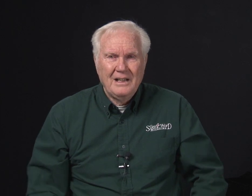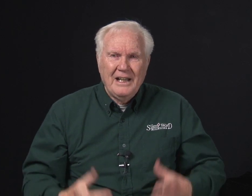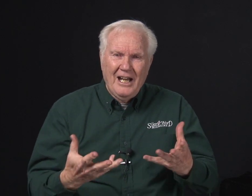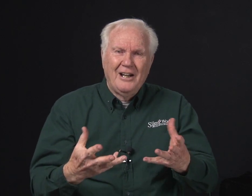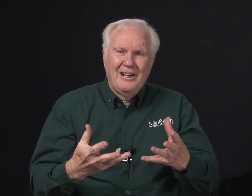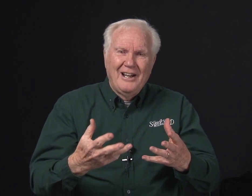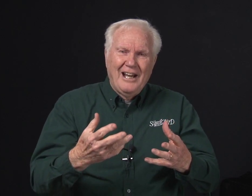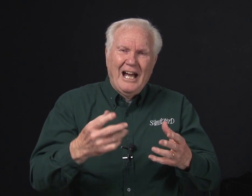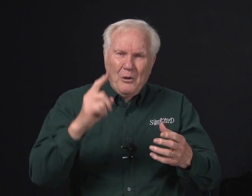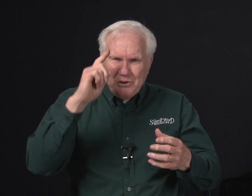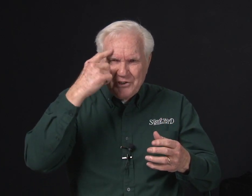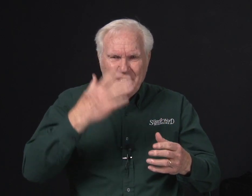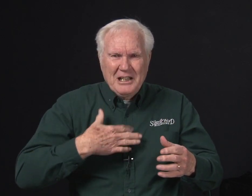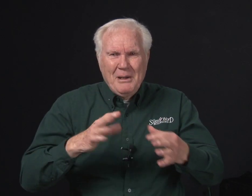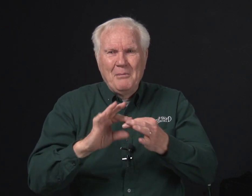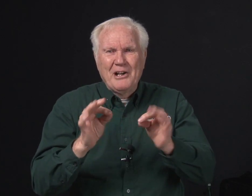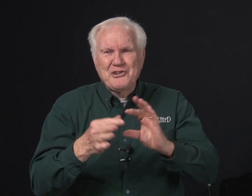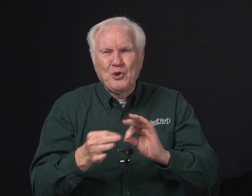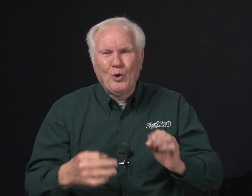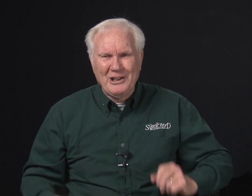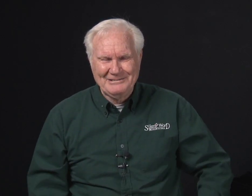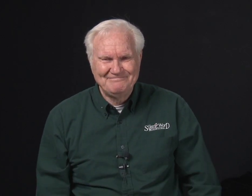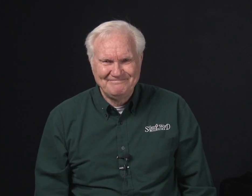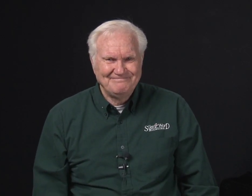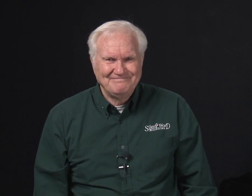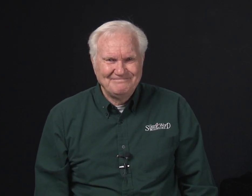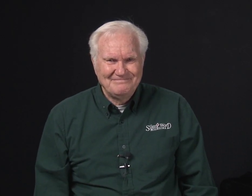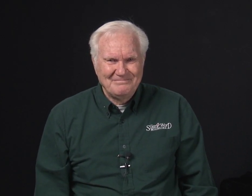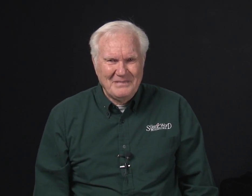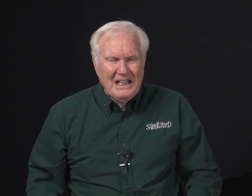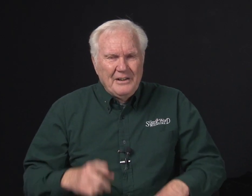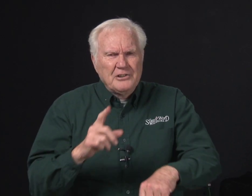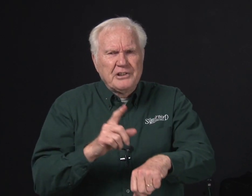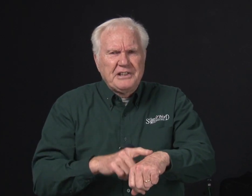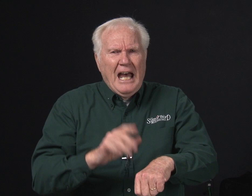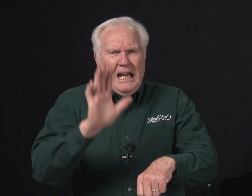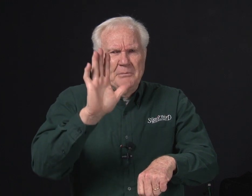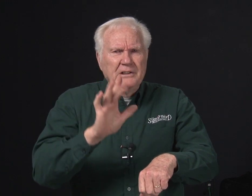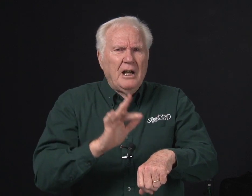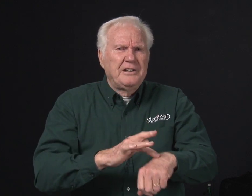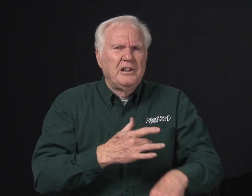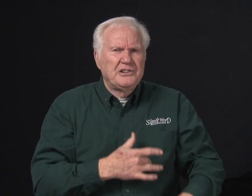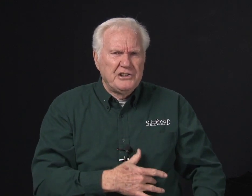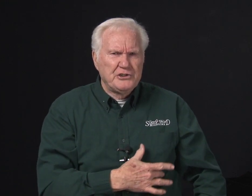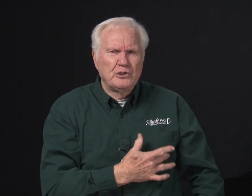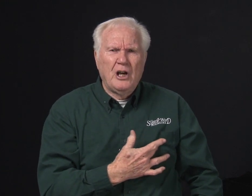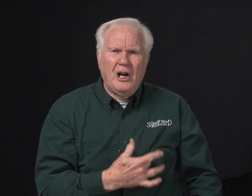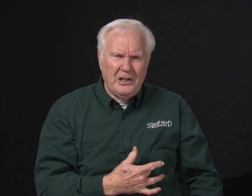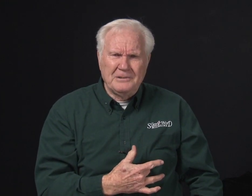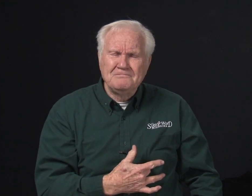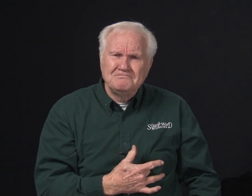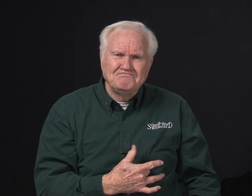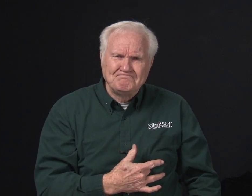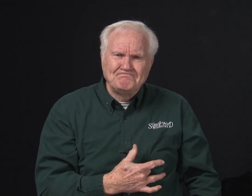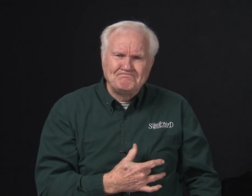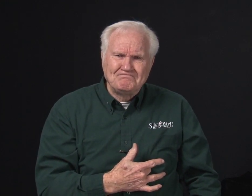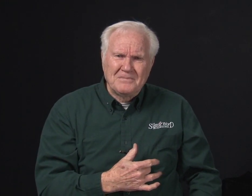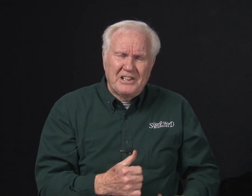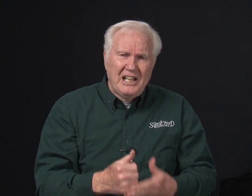Now, I want you to think about my story. There's a time that God touches your heart to help